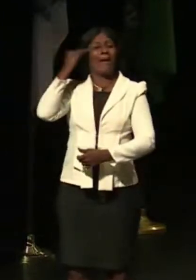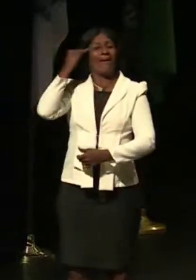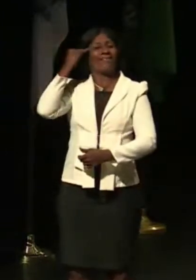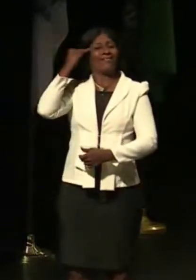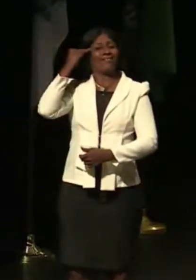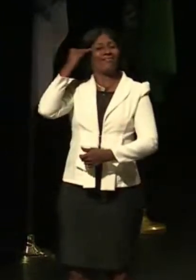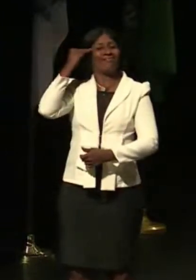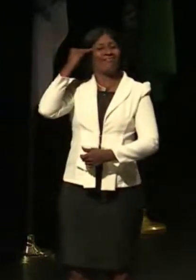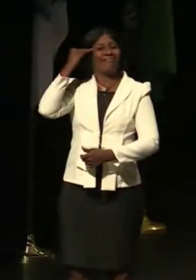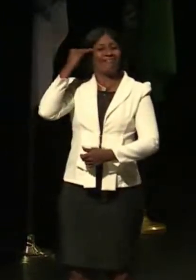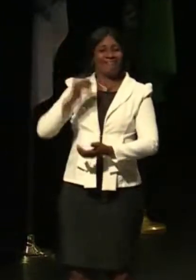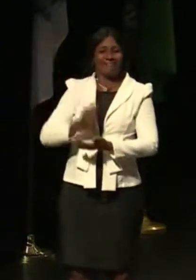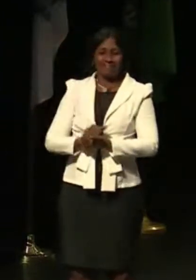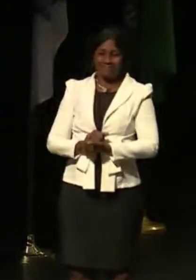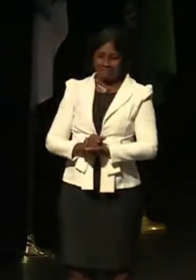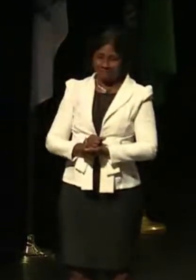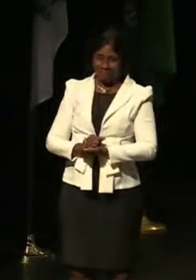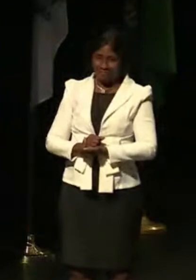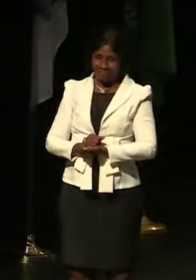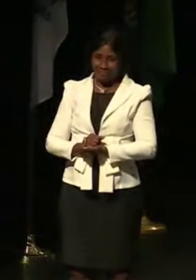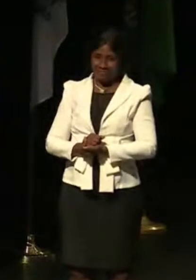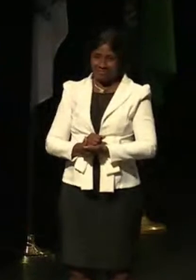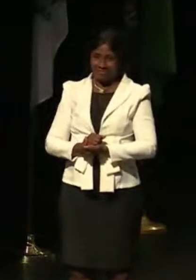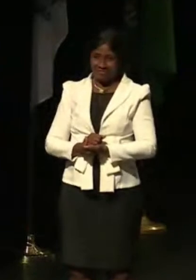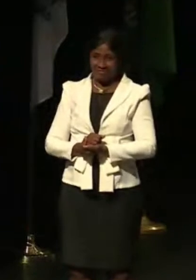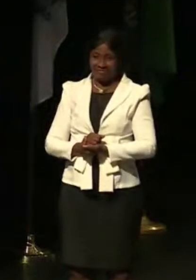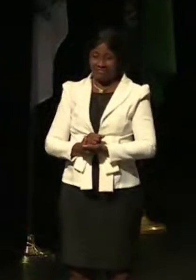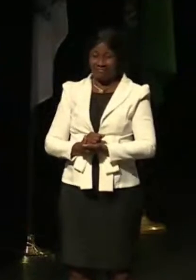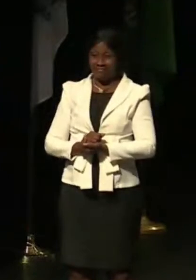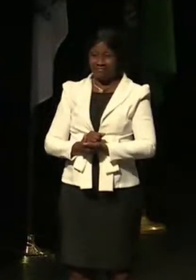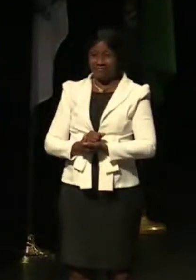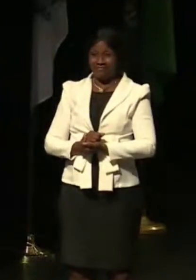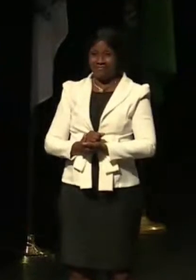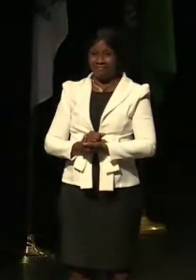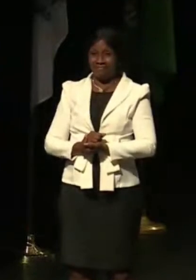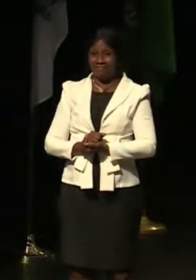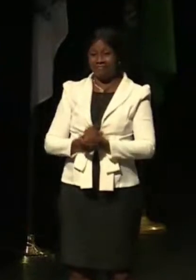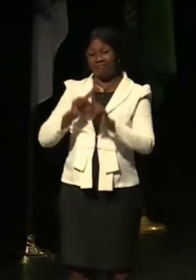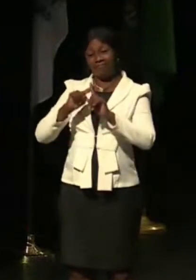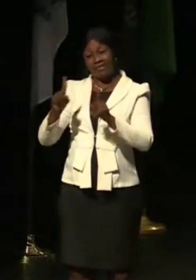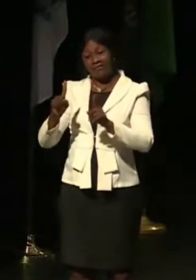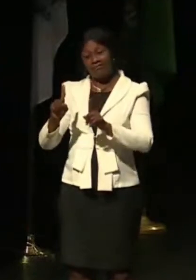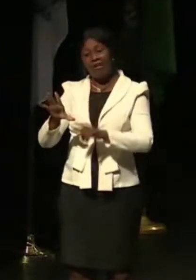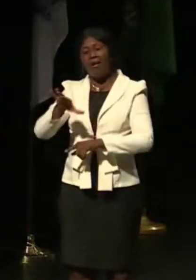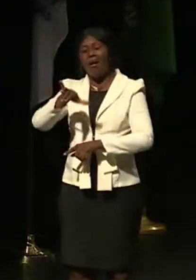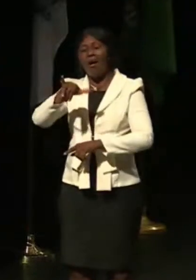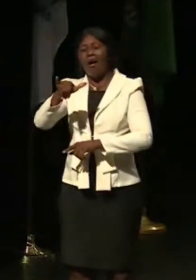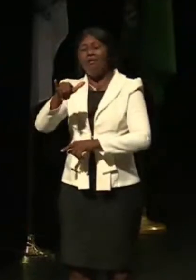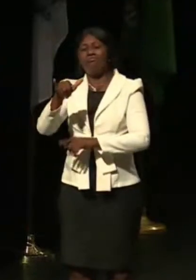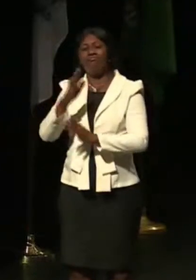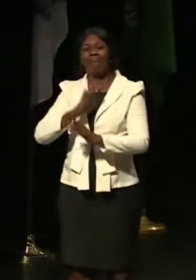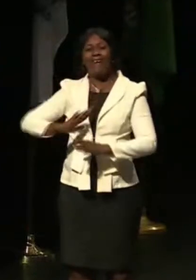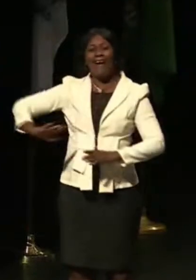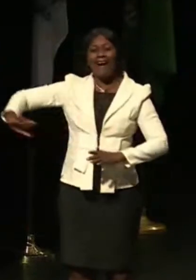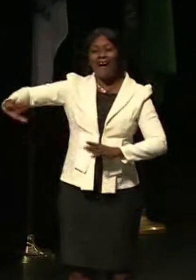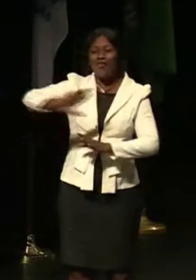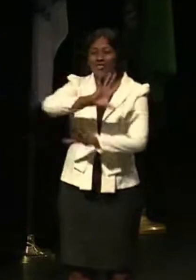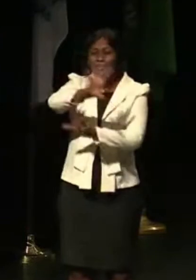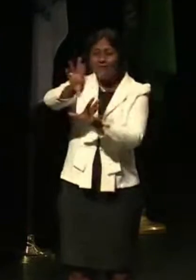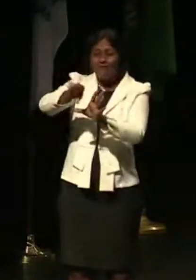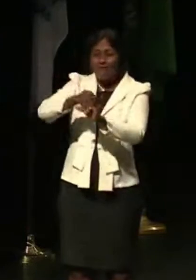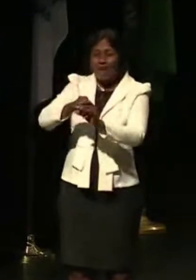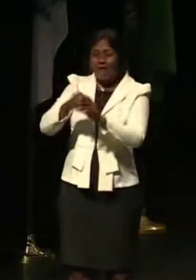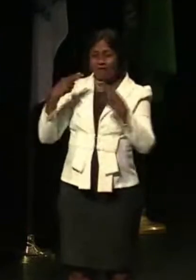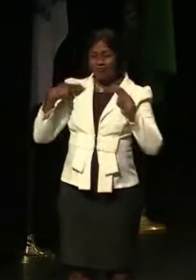in doing so, we have been underplaying other dimensions of the human heart, the human spirit, the